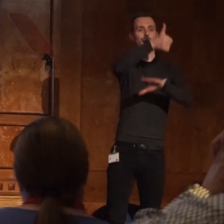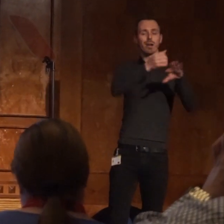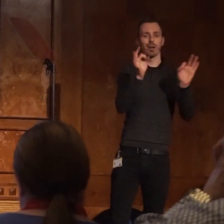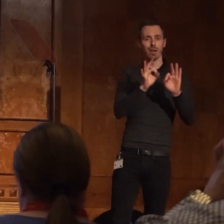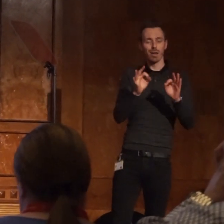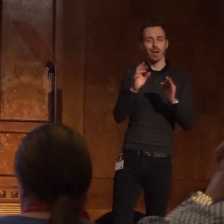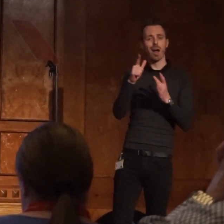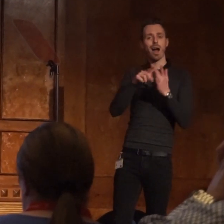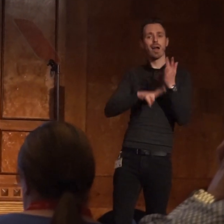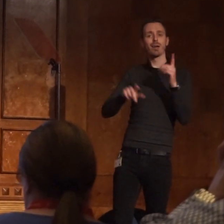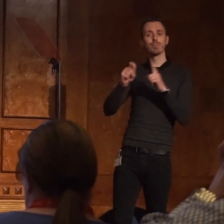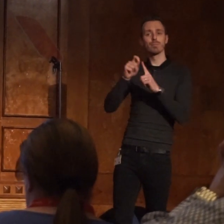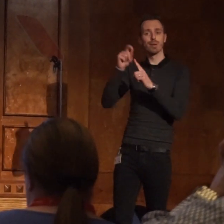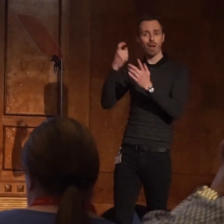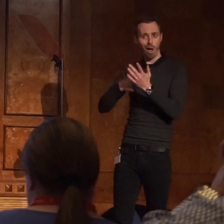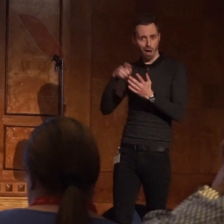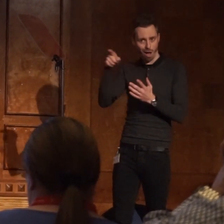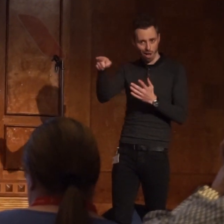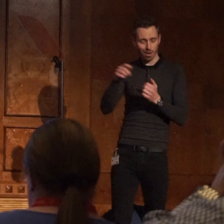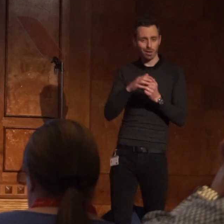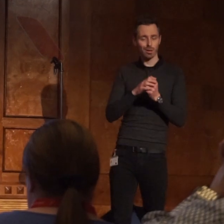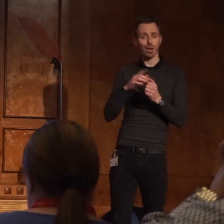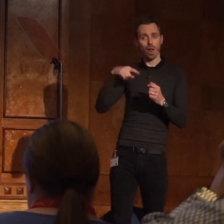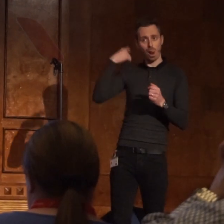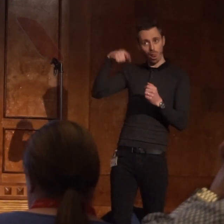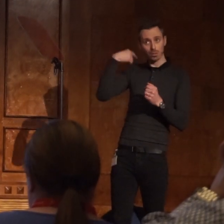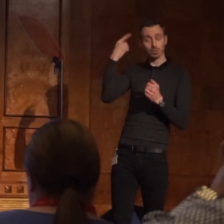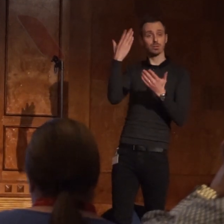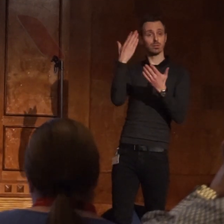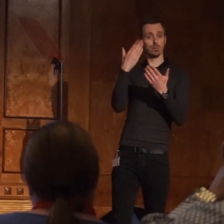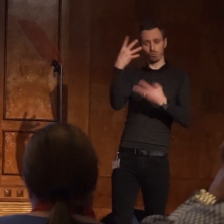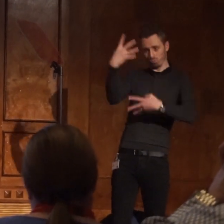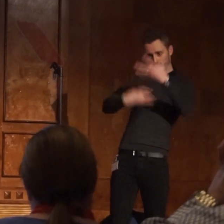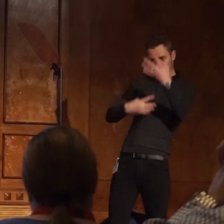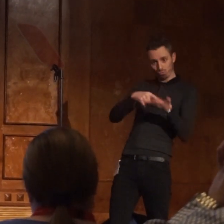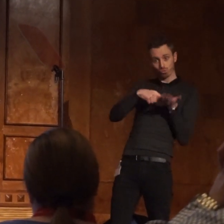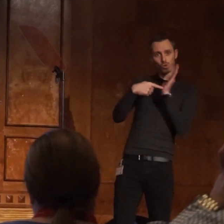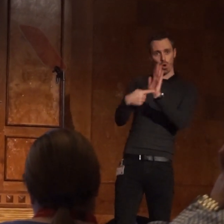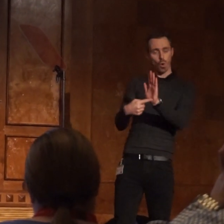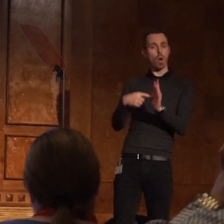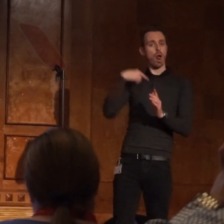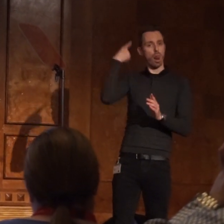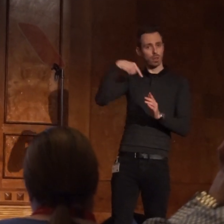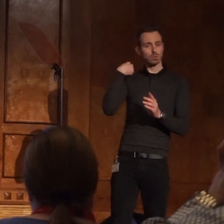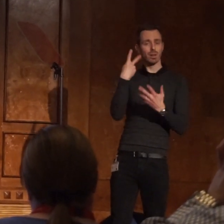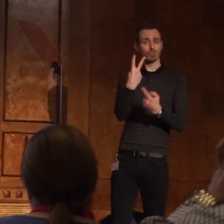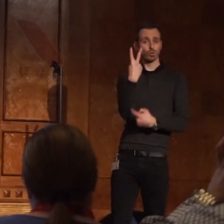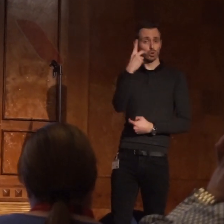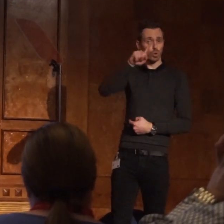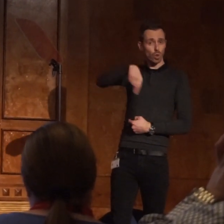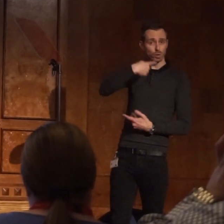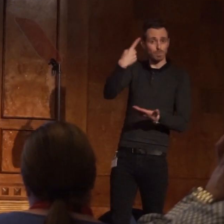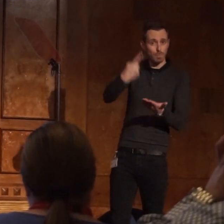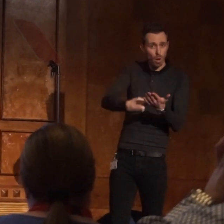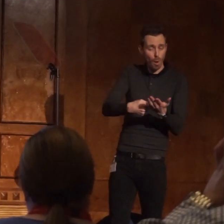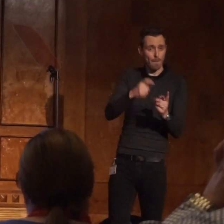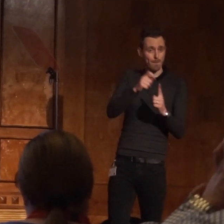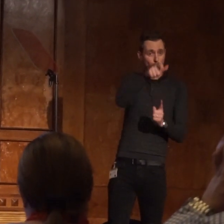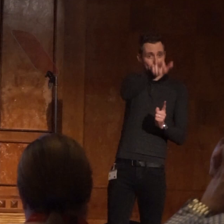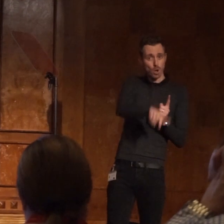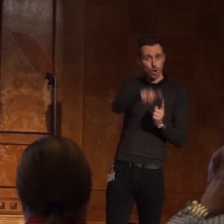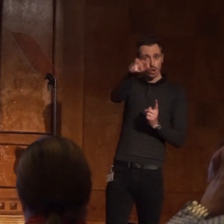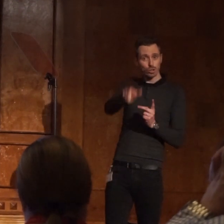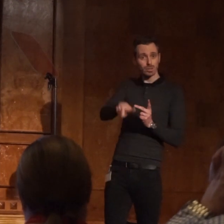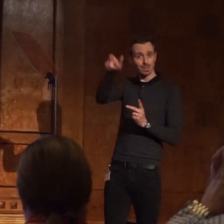Research, while London is in receipt of almost £2,000 per head in transport spending,